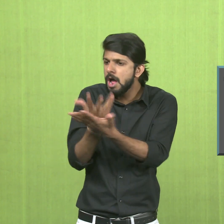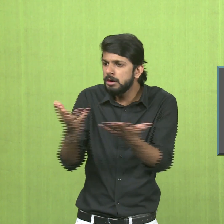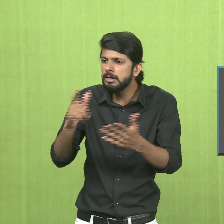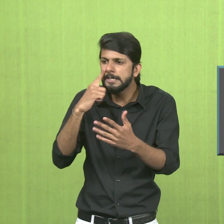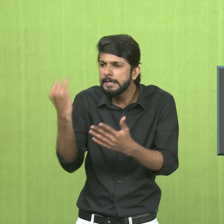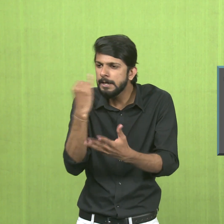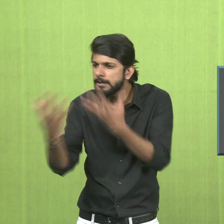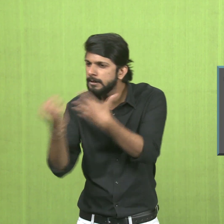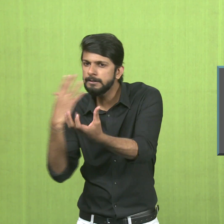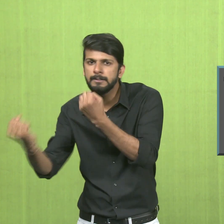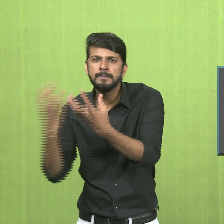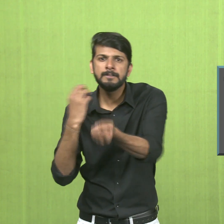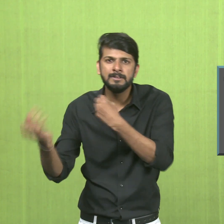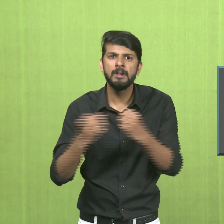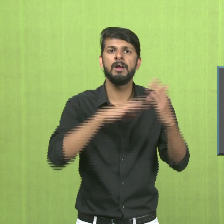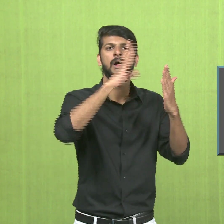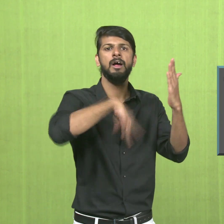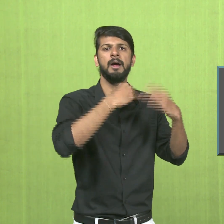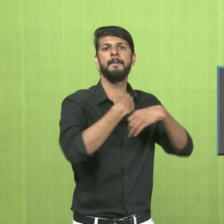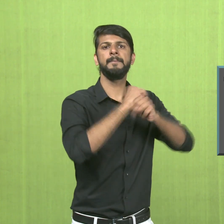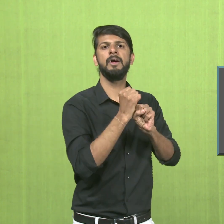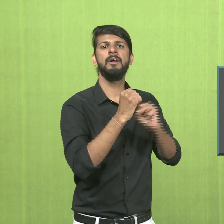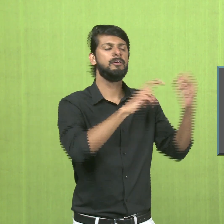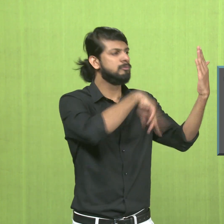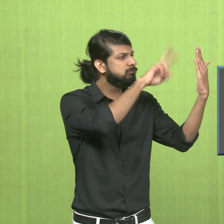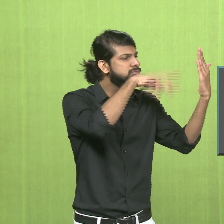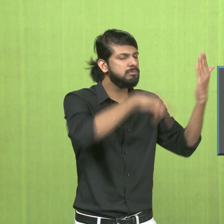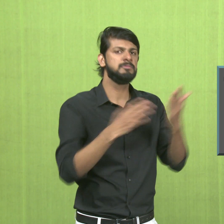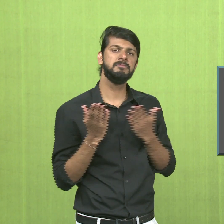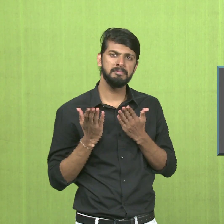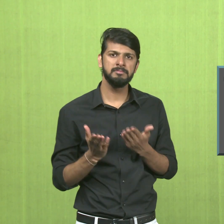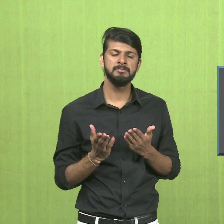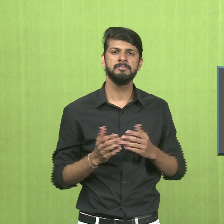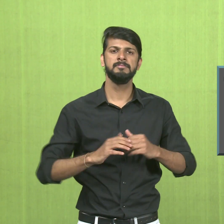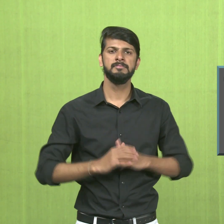So, the women used locally available ingredients to make the colors themselves.